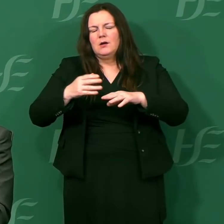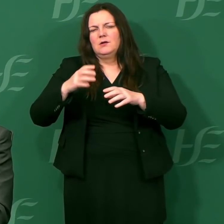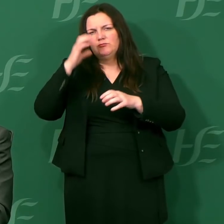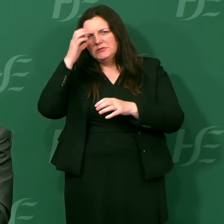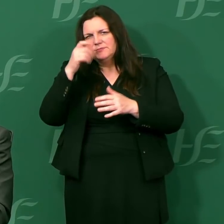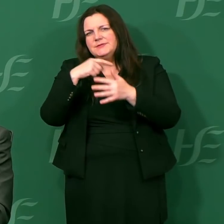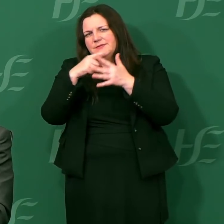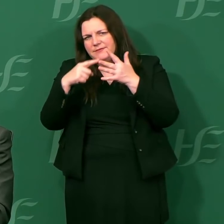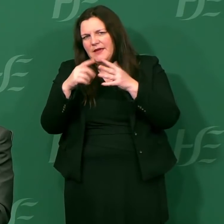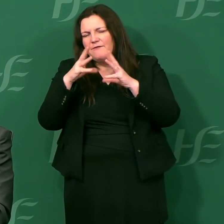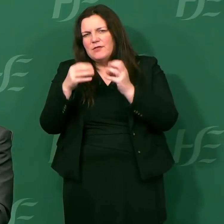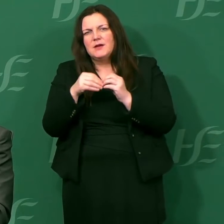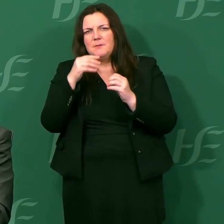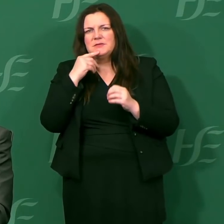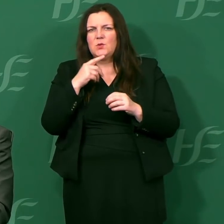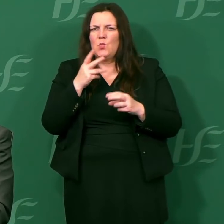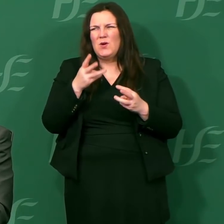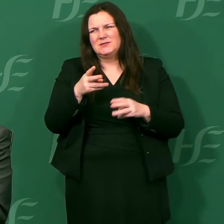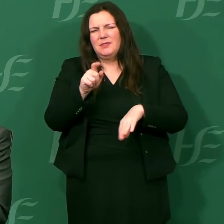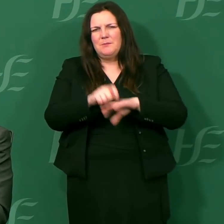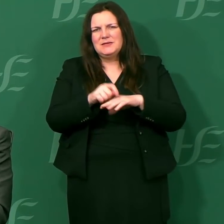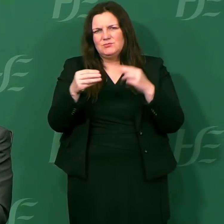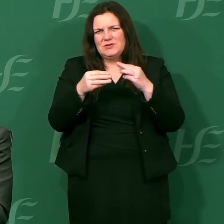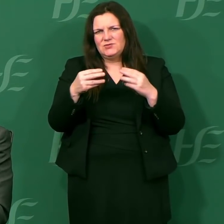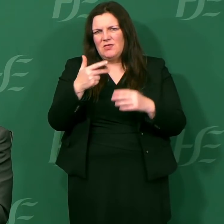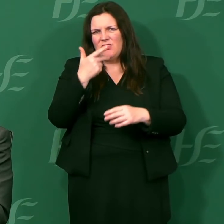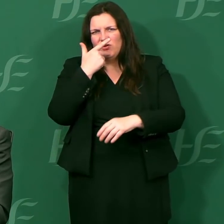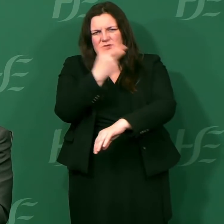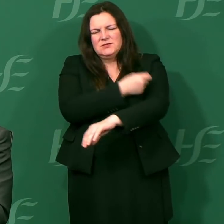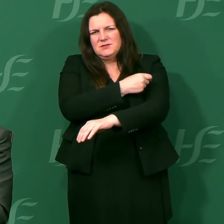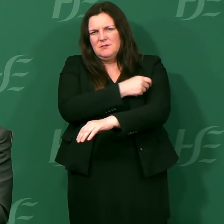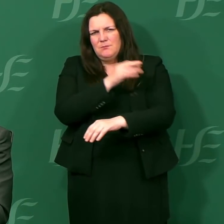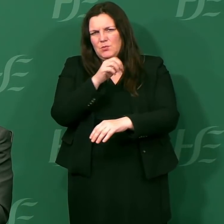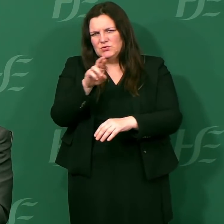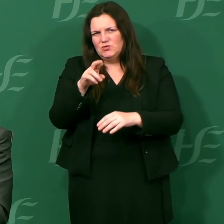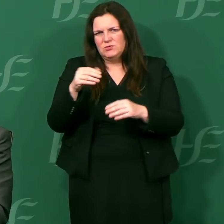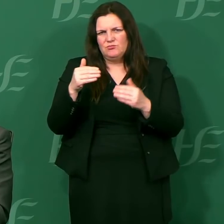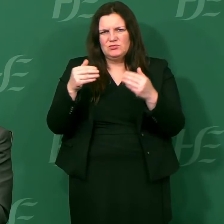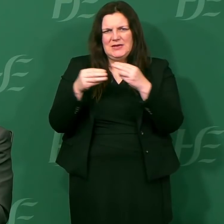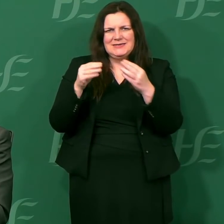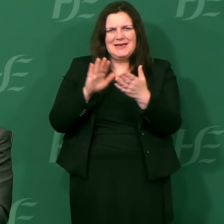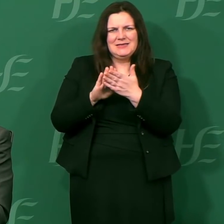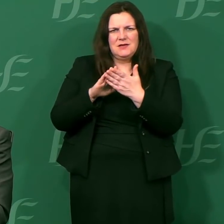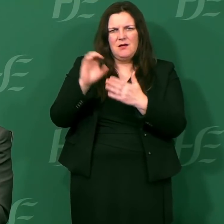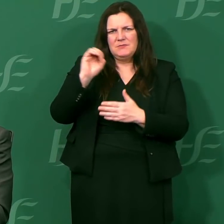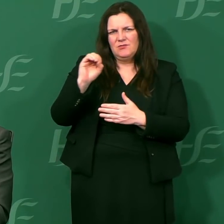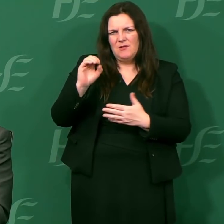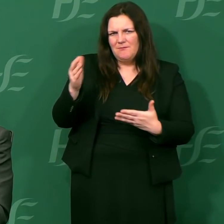protection is coming forward now and getting this booster to protect you against Omicron.